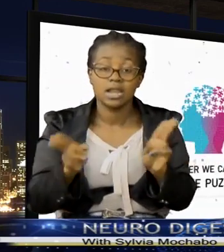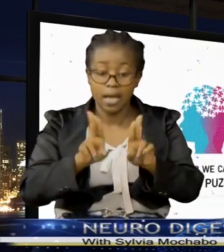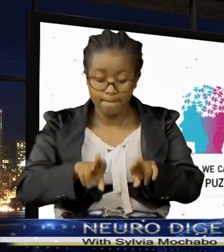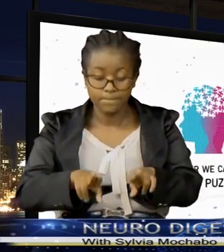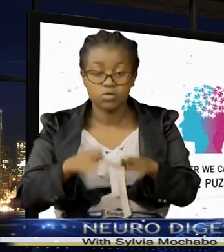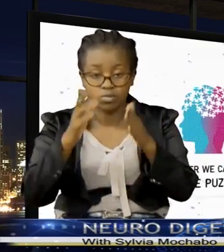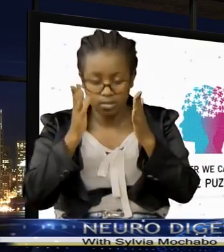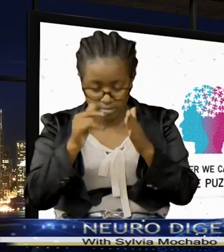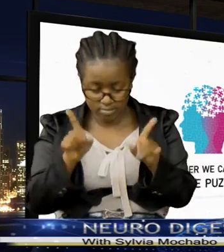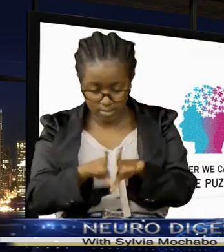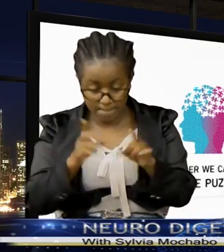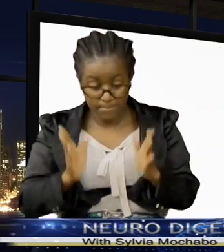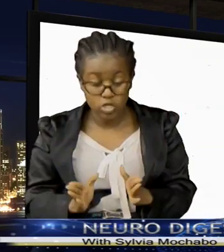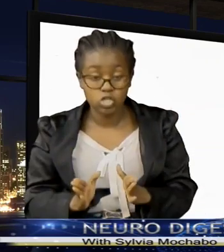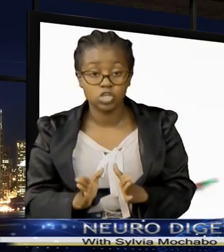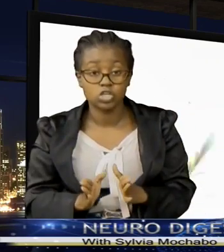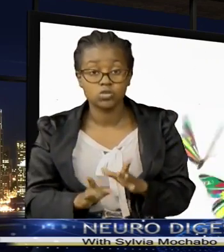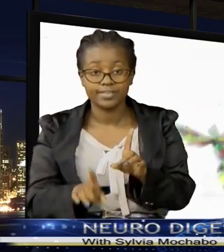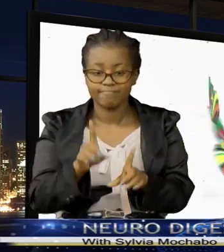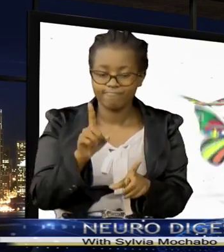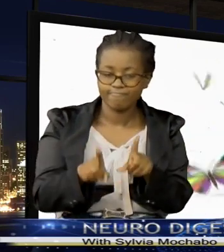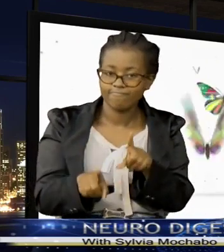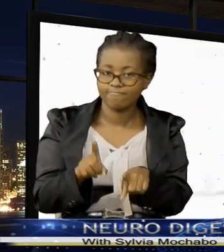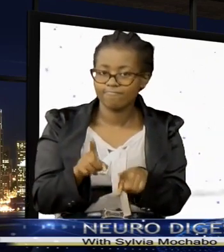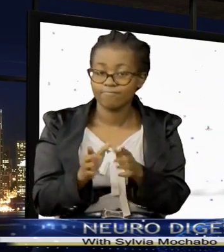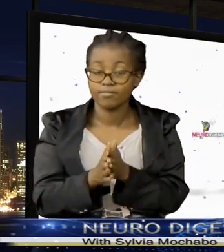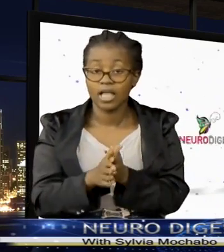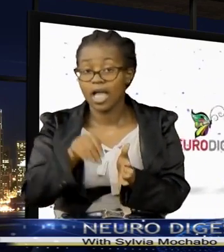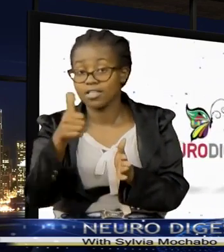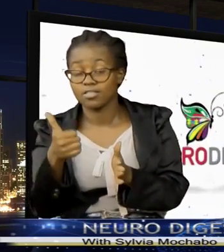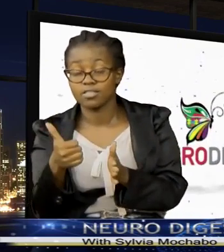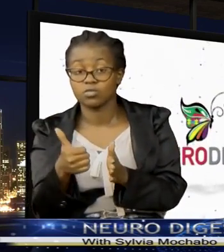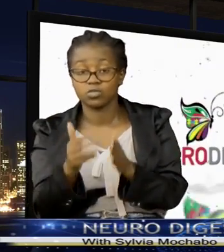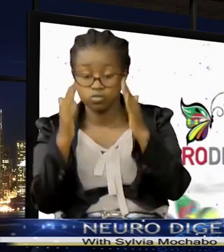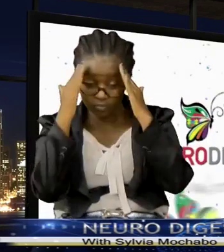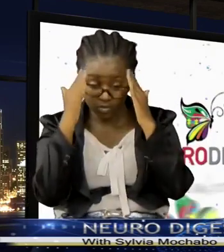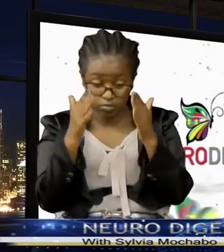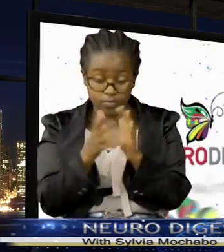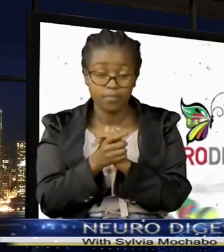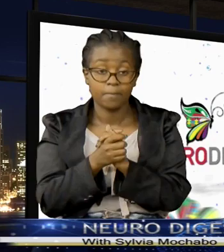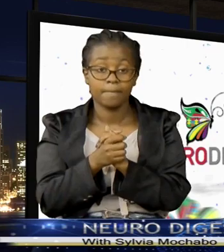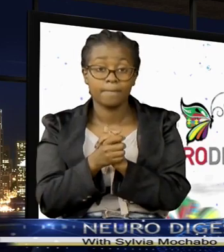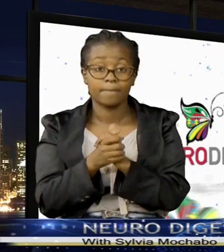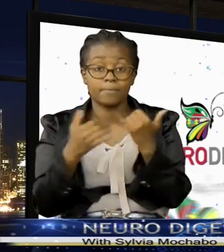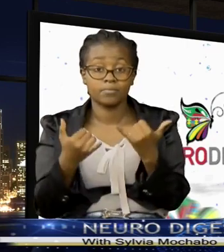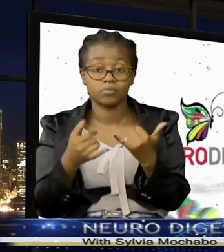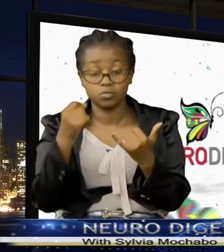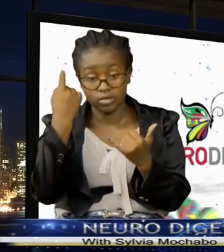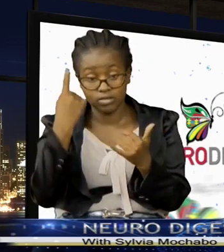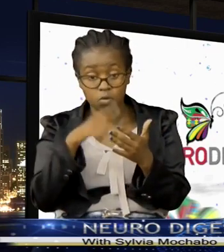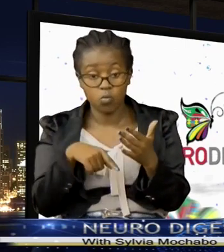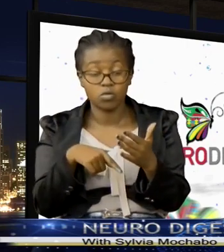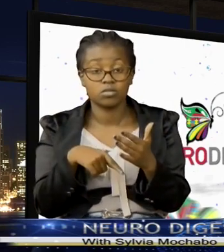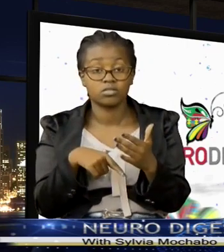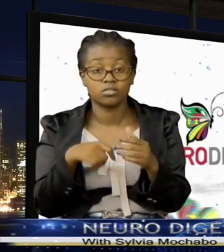same individual. So it always varies. And the other thing I want us to focus on, now that we understand what